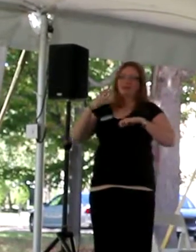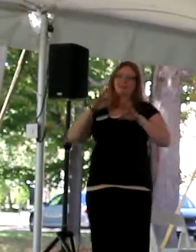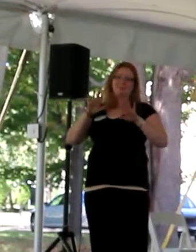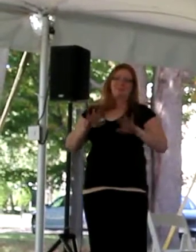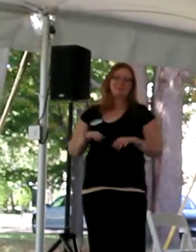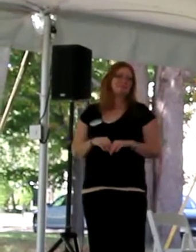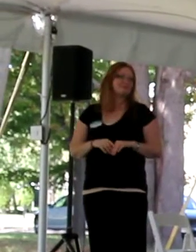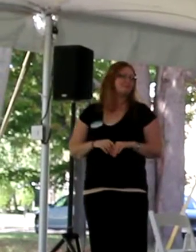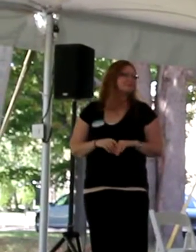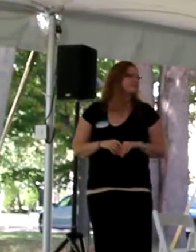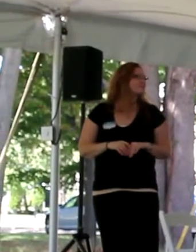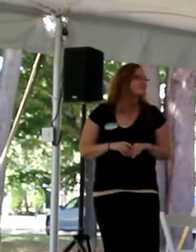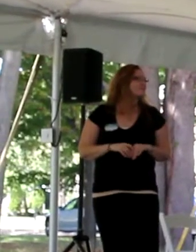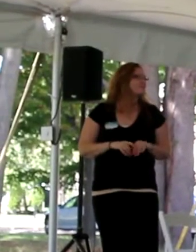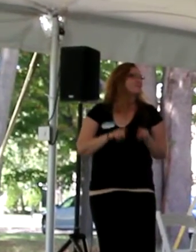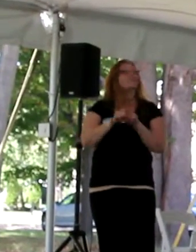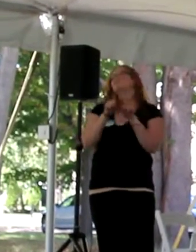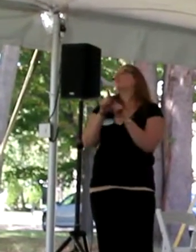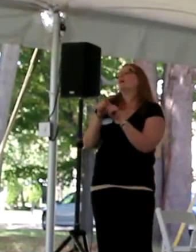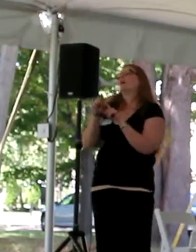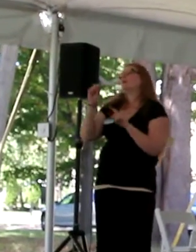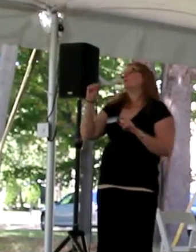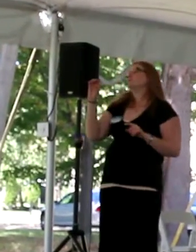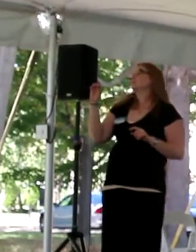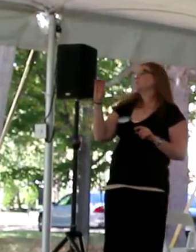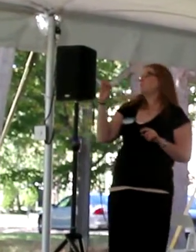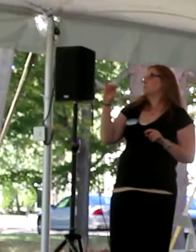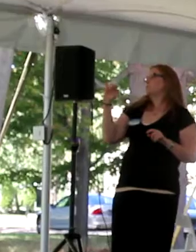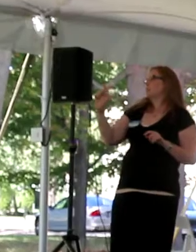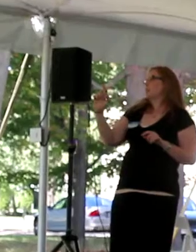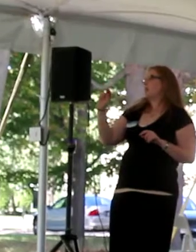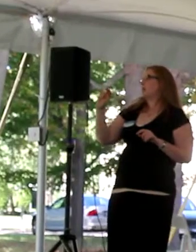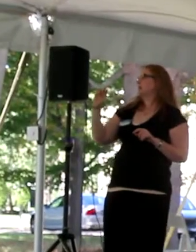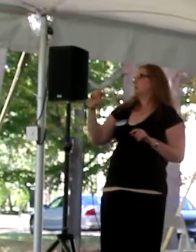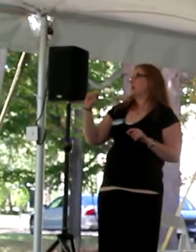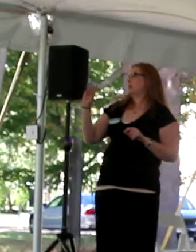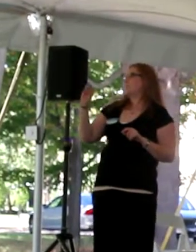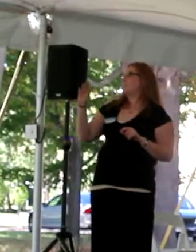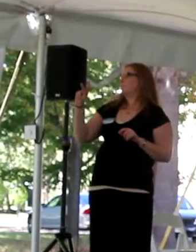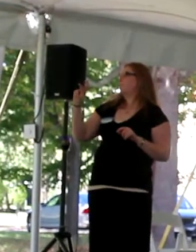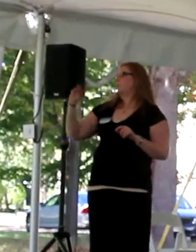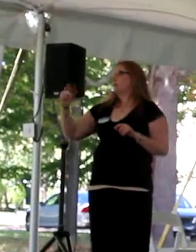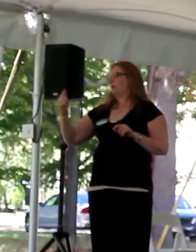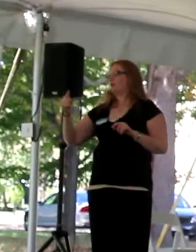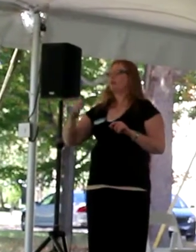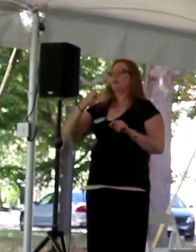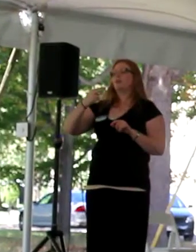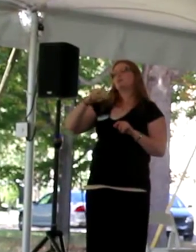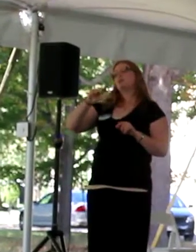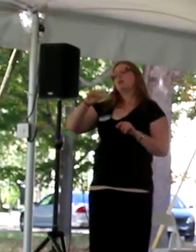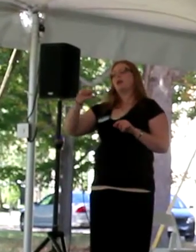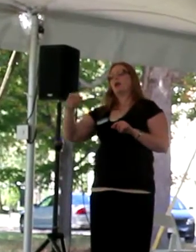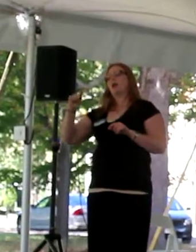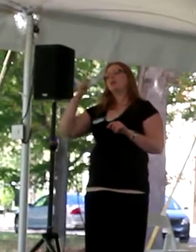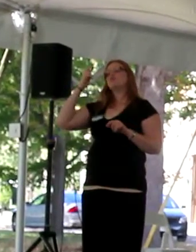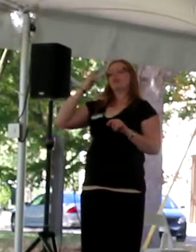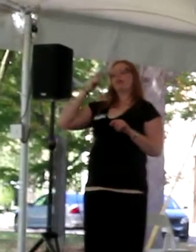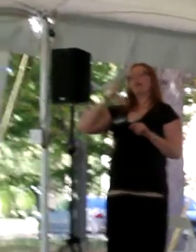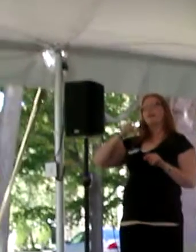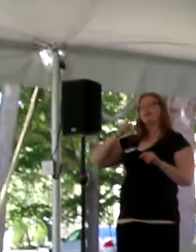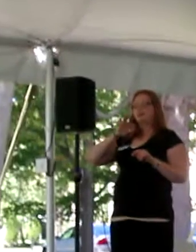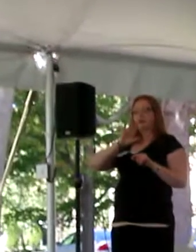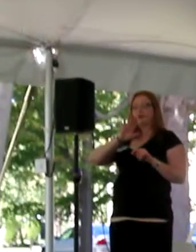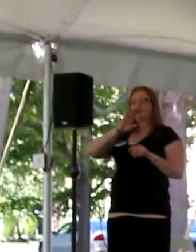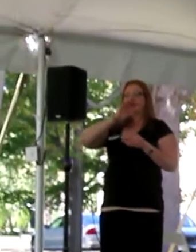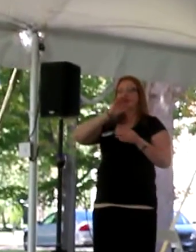location. We also have social networking opportunities for young adults. HLAA realizes that, like I said, your child is